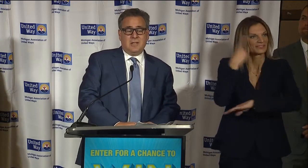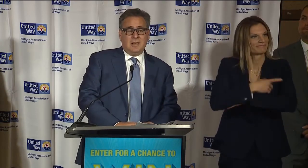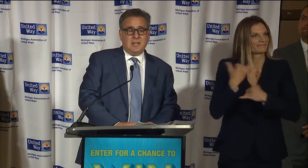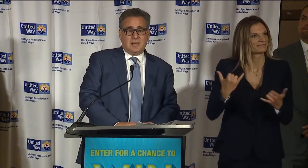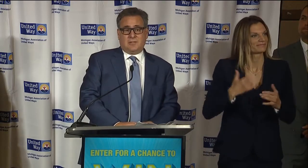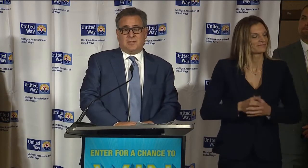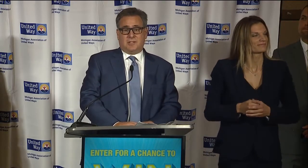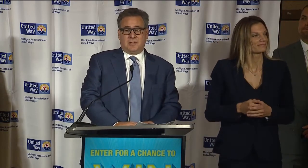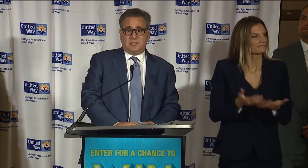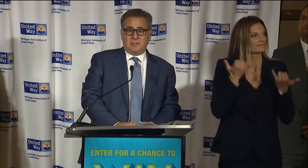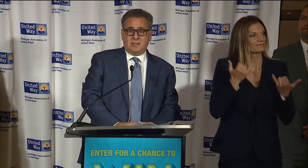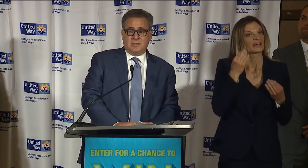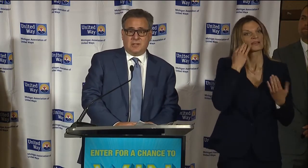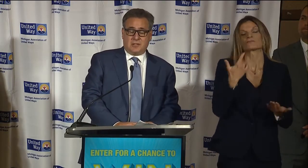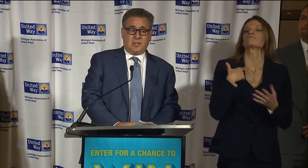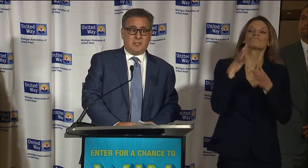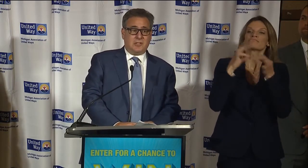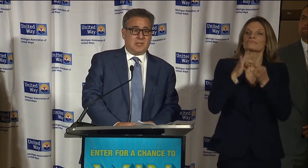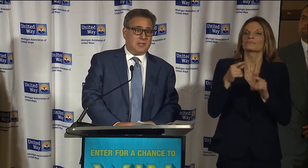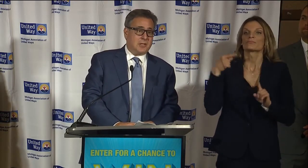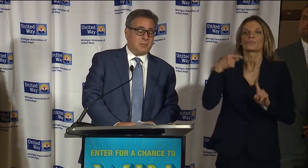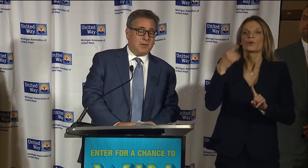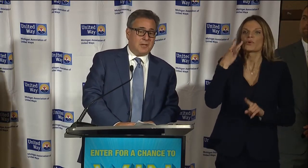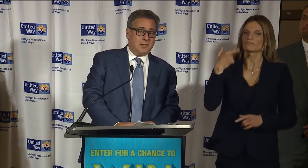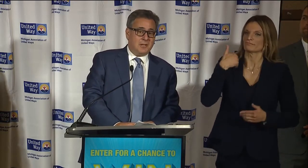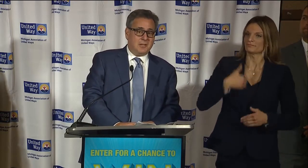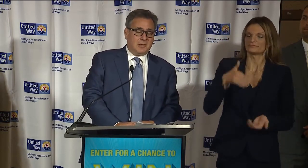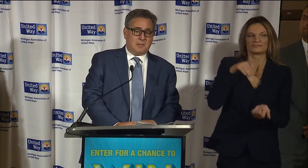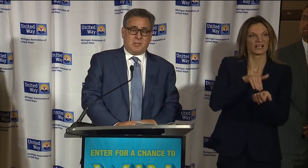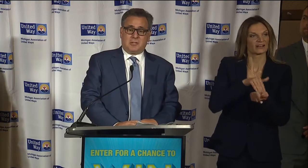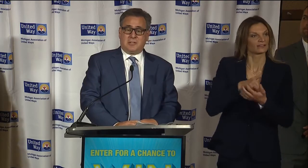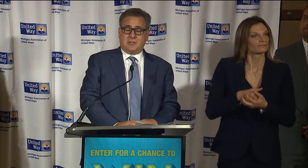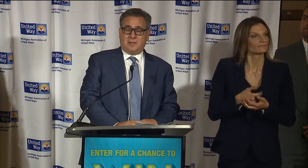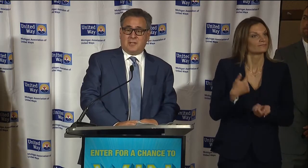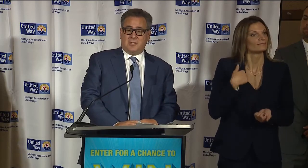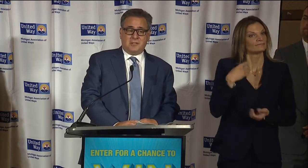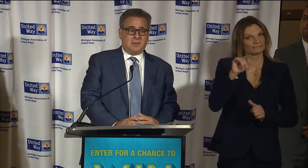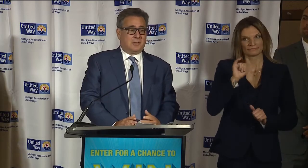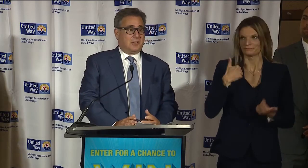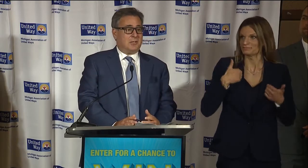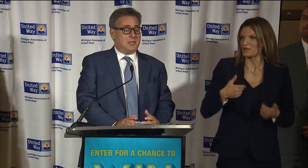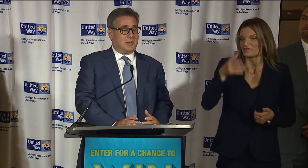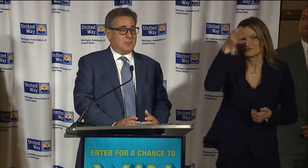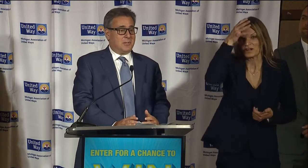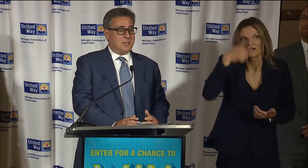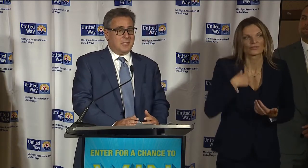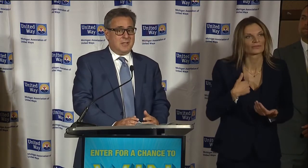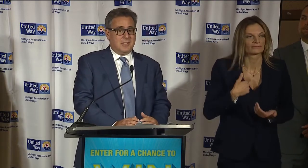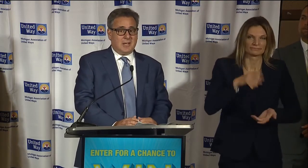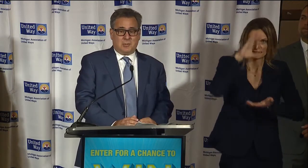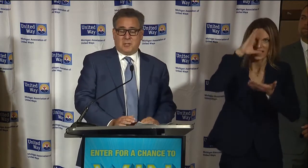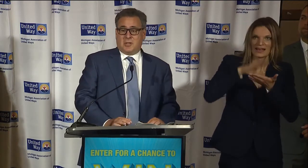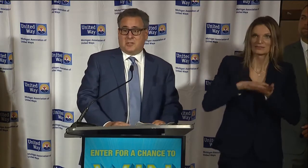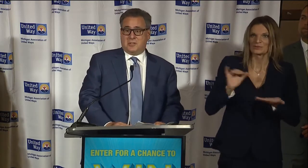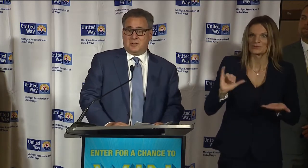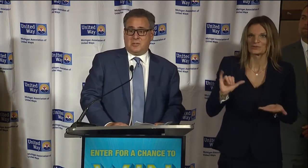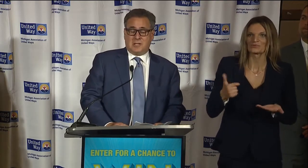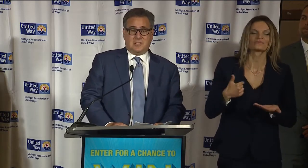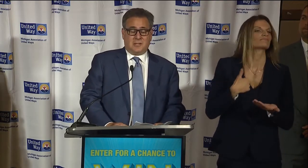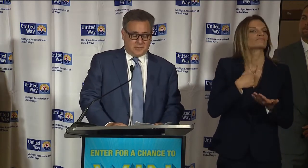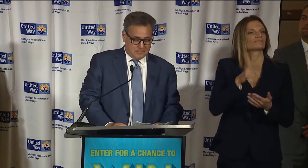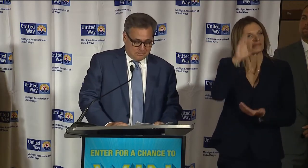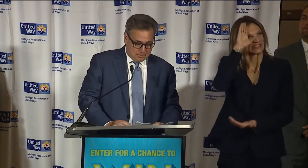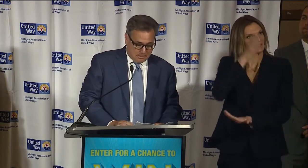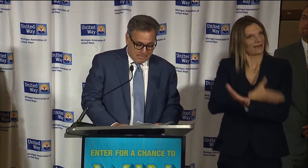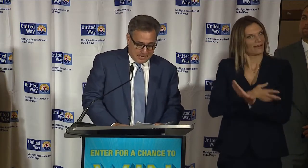to you as a physician. I'm going to talk to you as a healthcare provider. I'm going to talk to you as a father. I'm going to talk to you as a husband. I'm going to talk to you